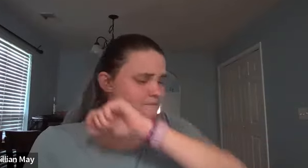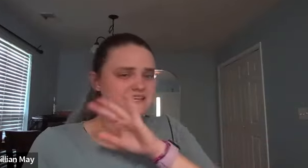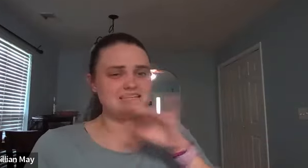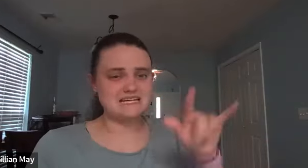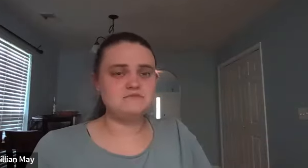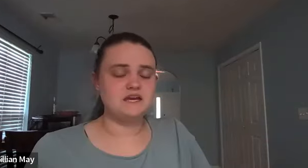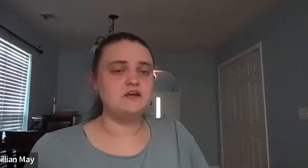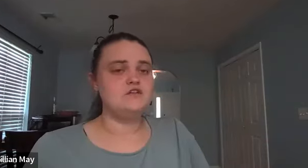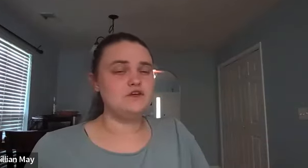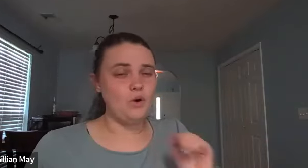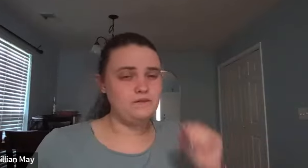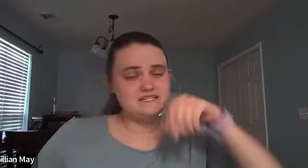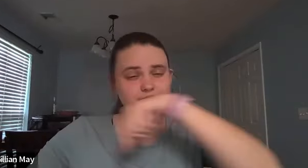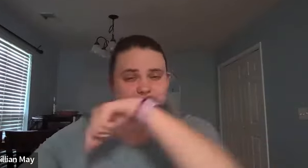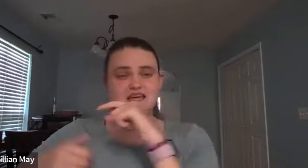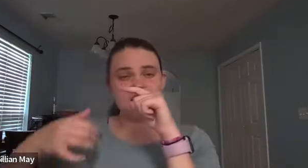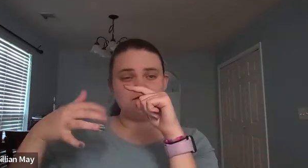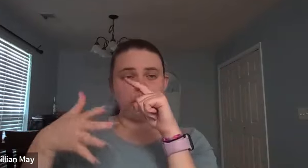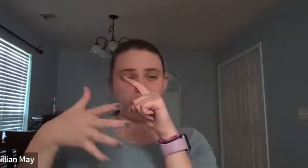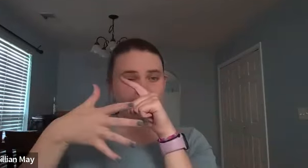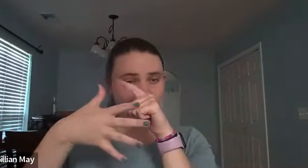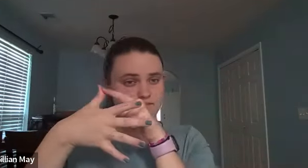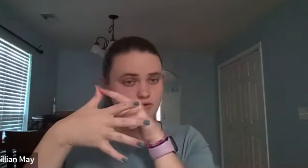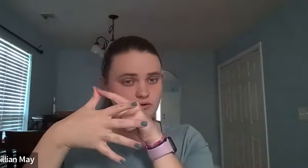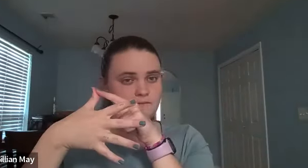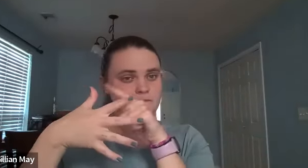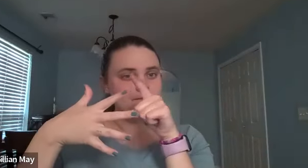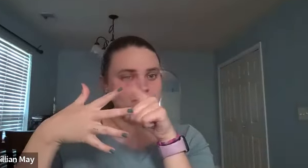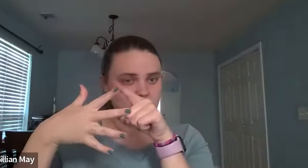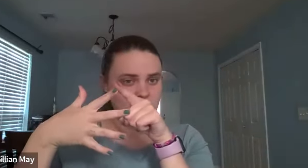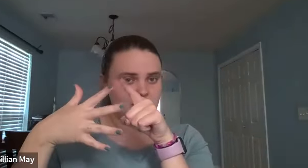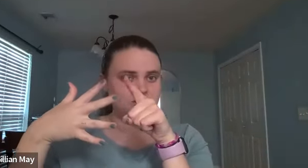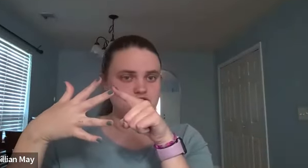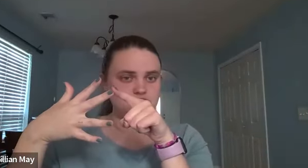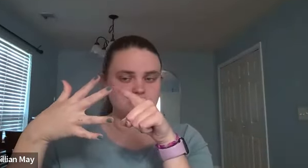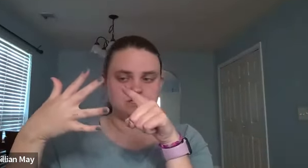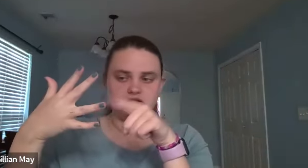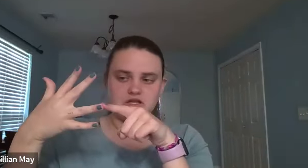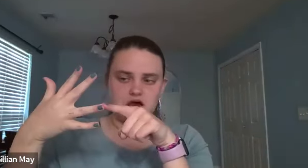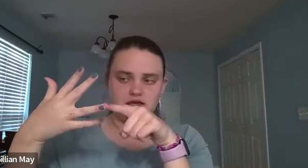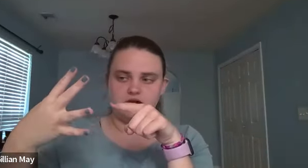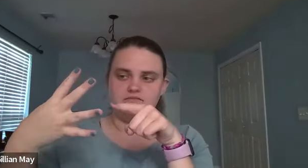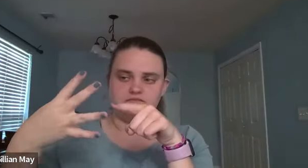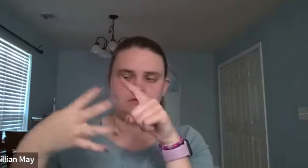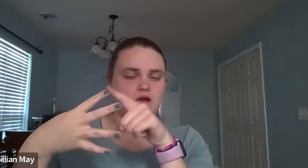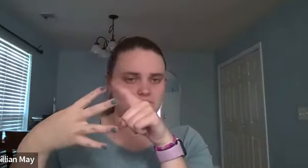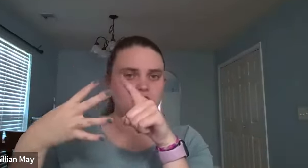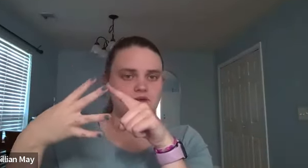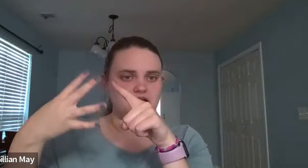It's that same thing. The only difference is that for April, May, June, and July, yeah, there we go. April, May,